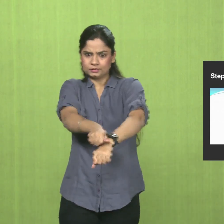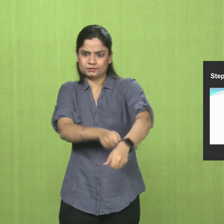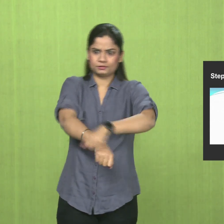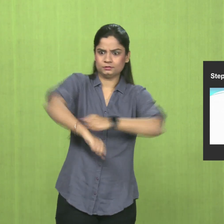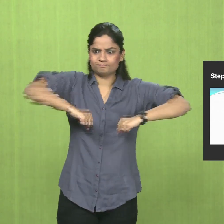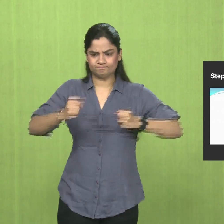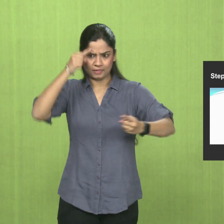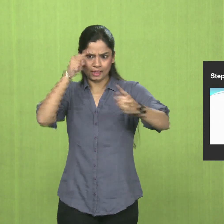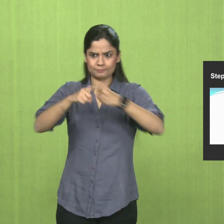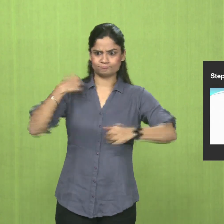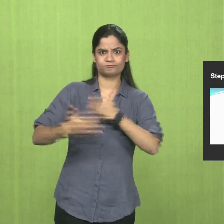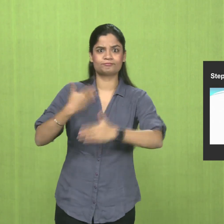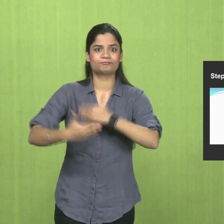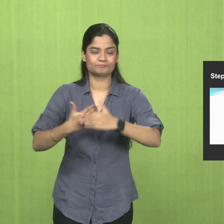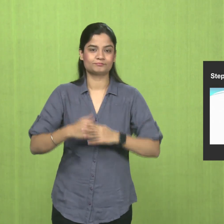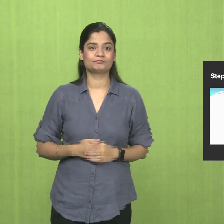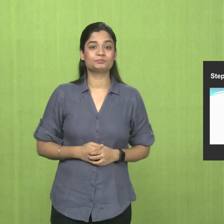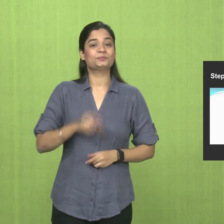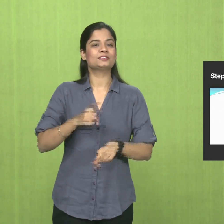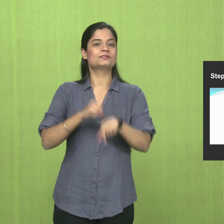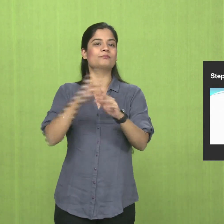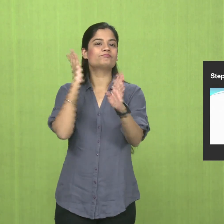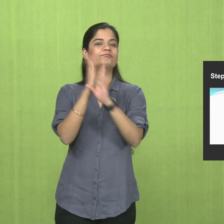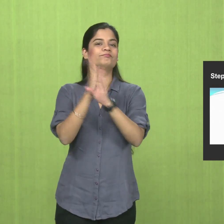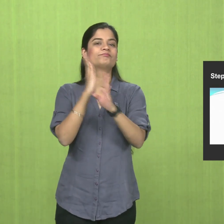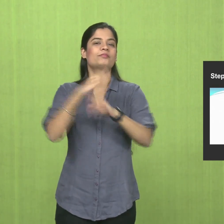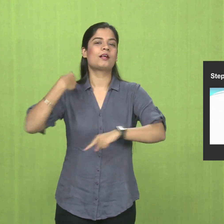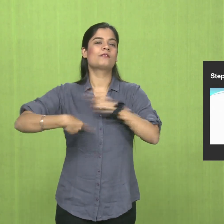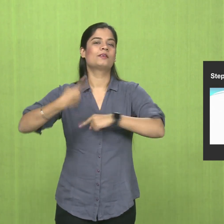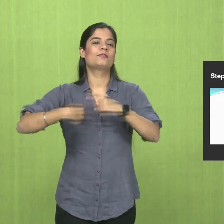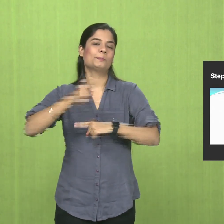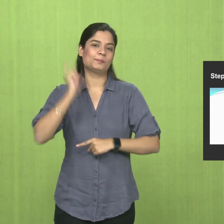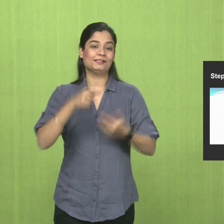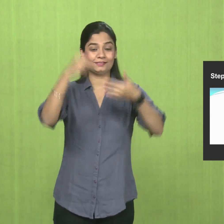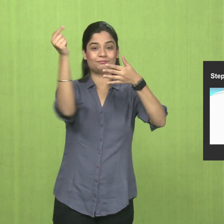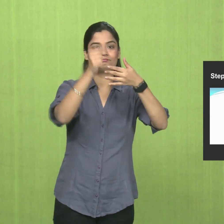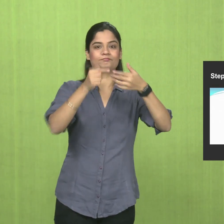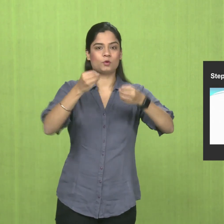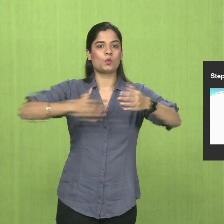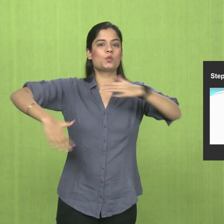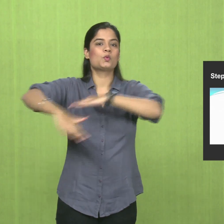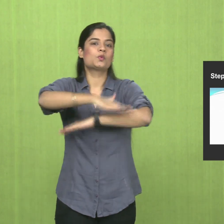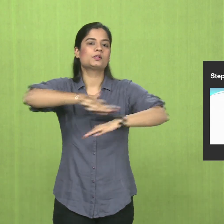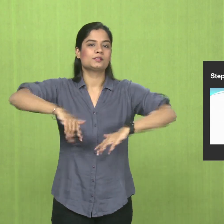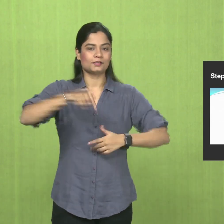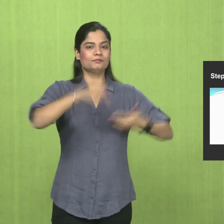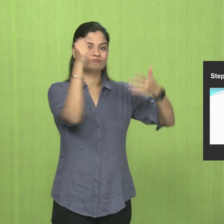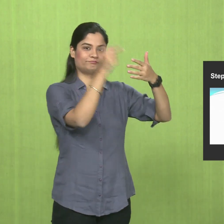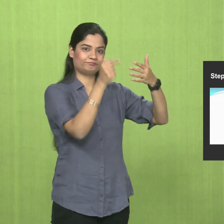work. So that is part of organizing as well. So we all have to be on time for